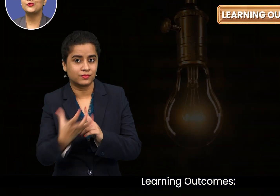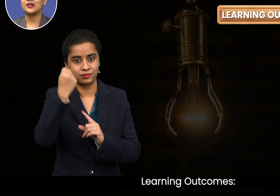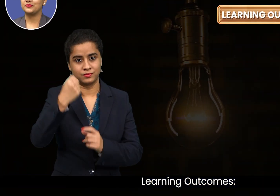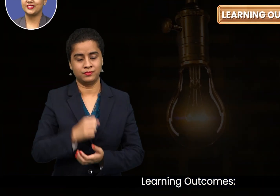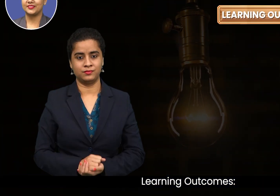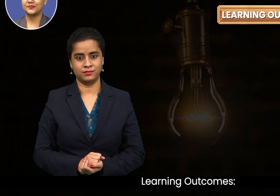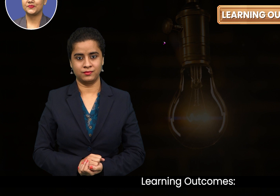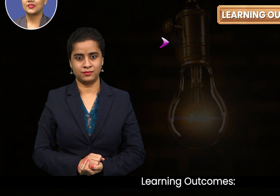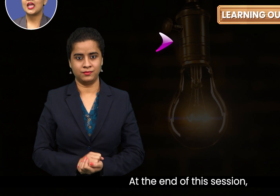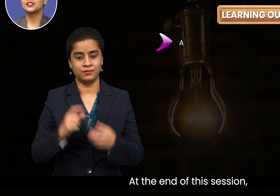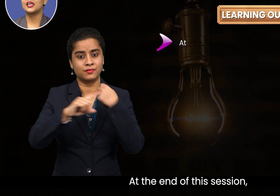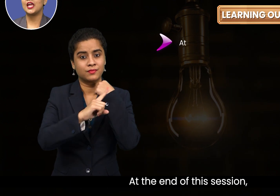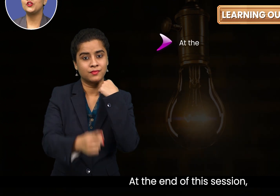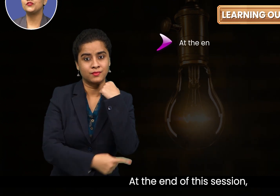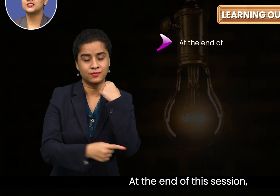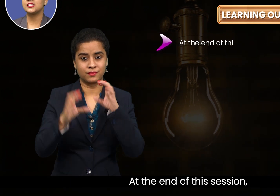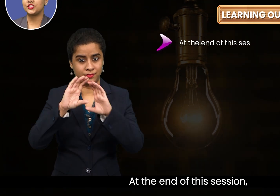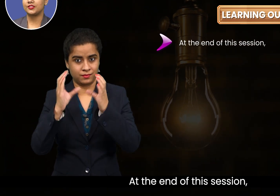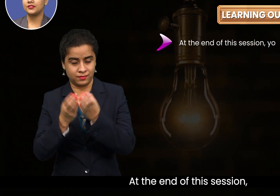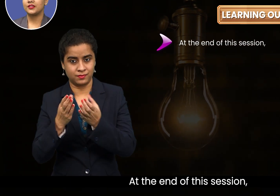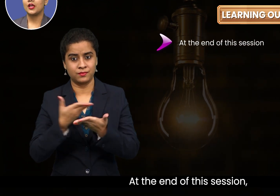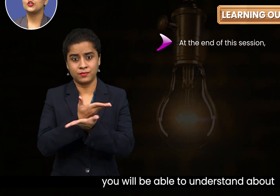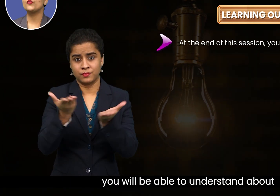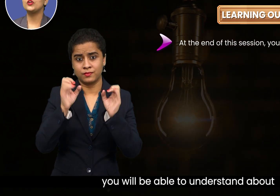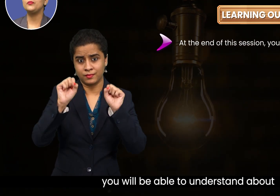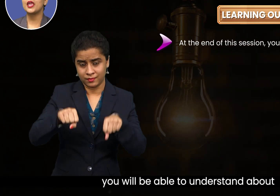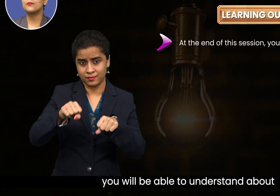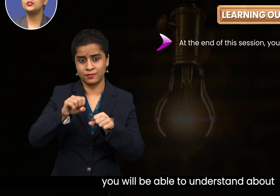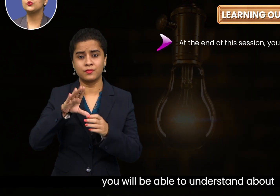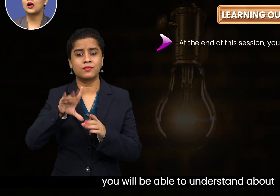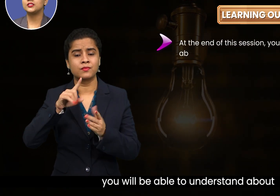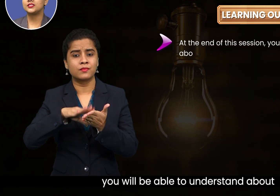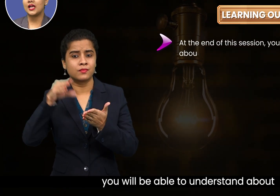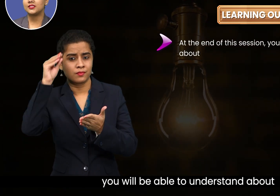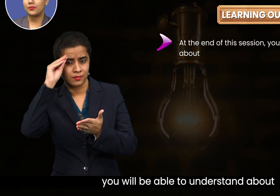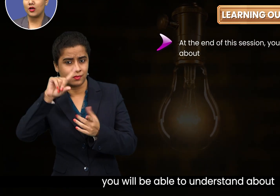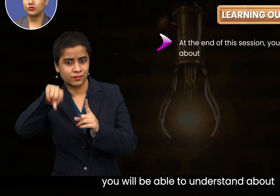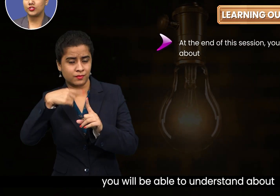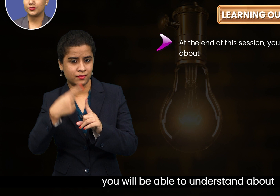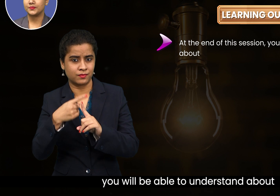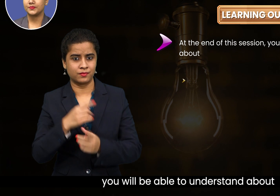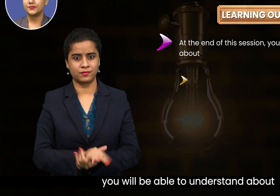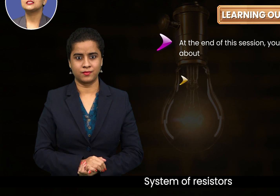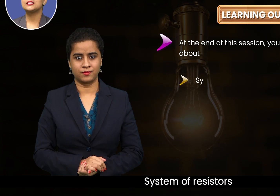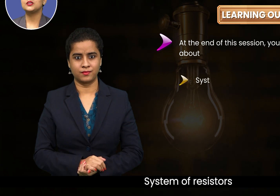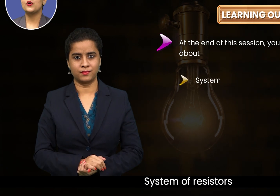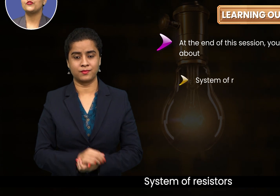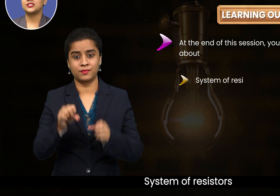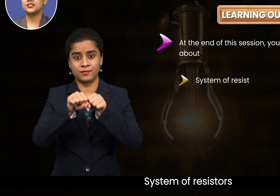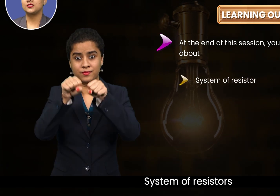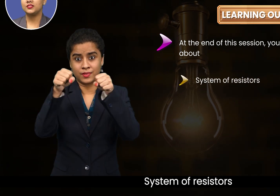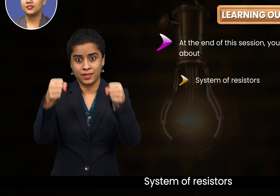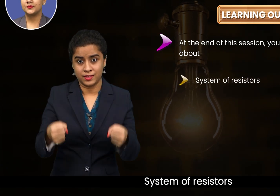Learning outcomes. At the end of this session, you will be able to understand about system